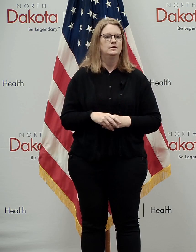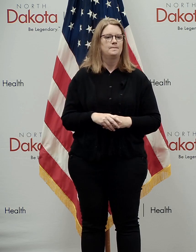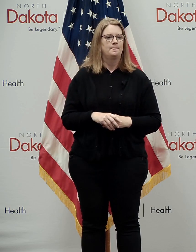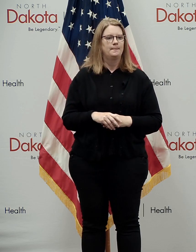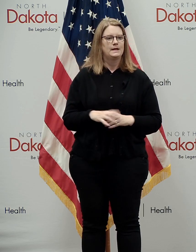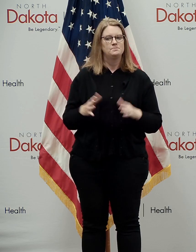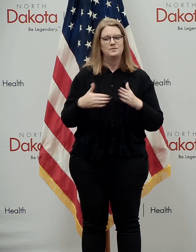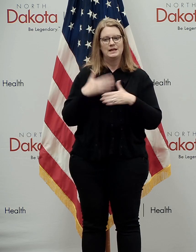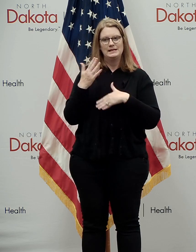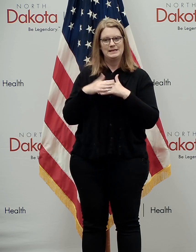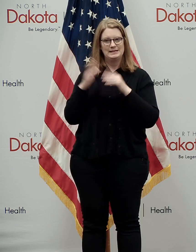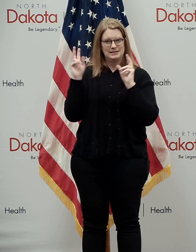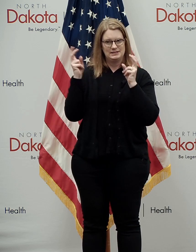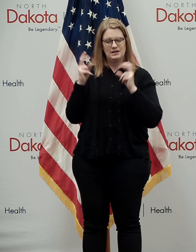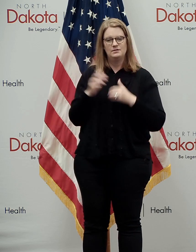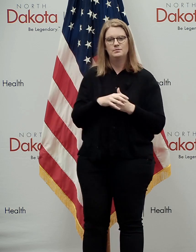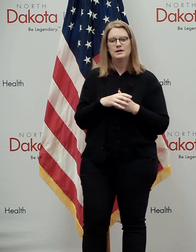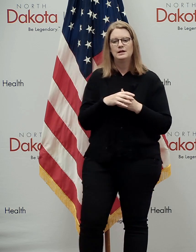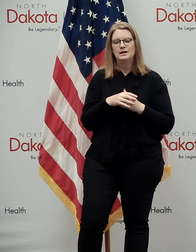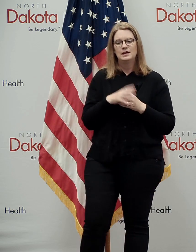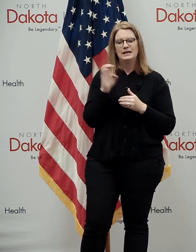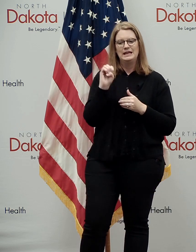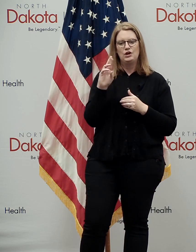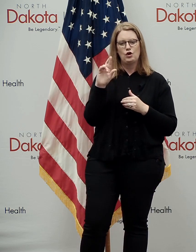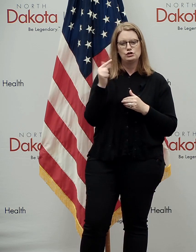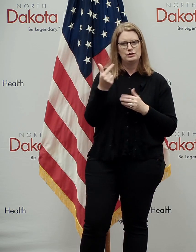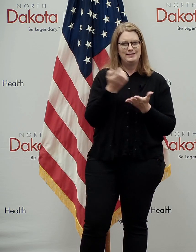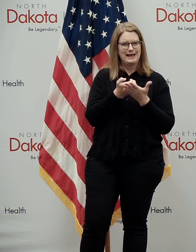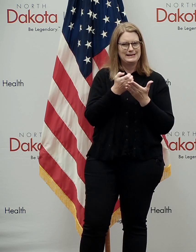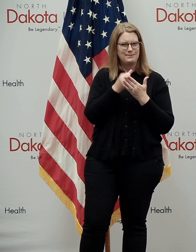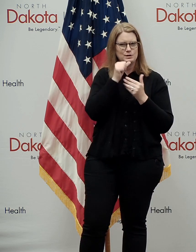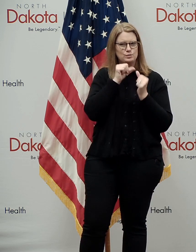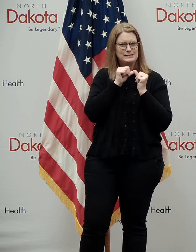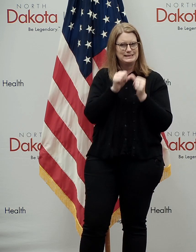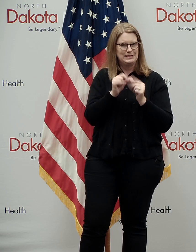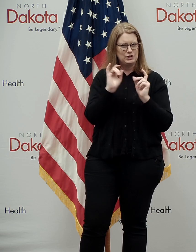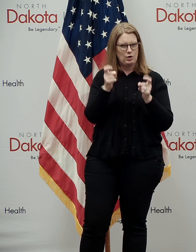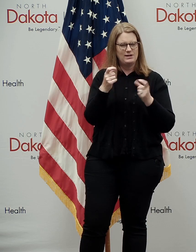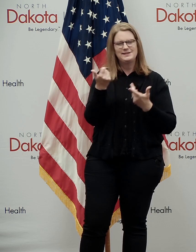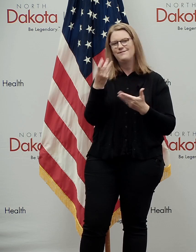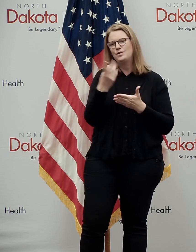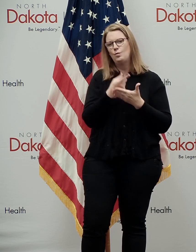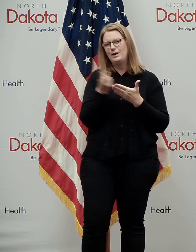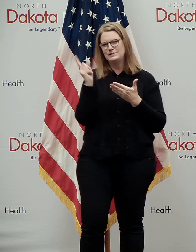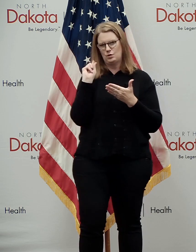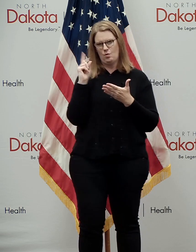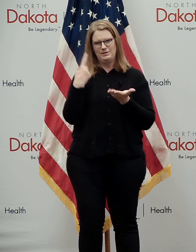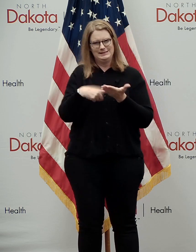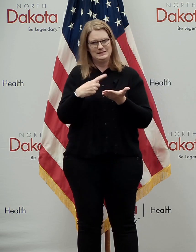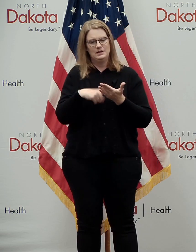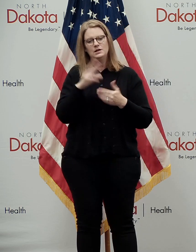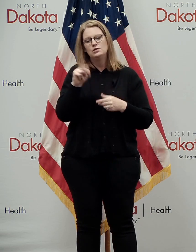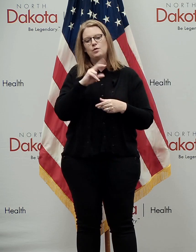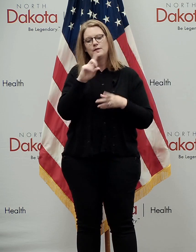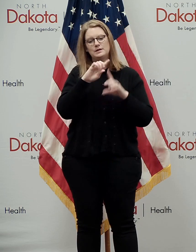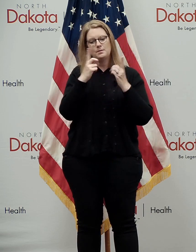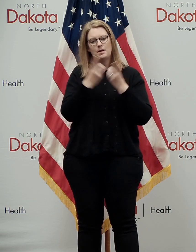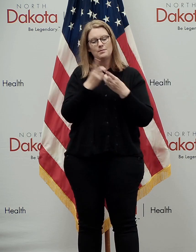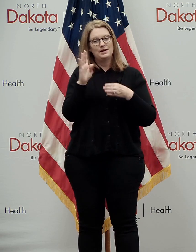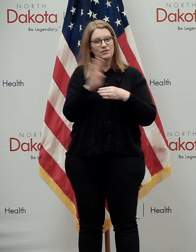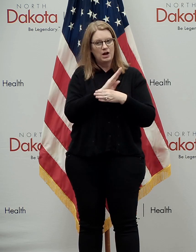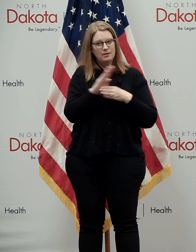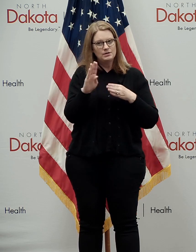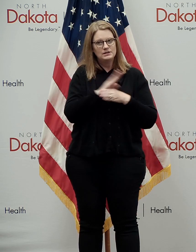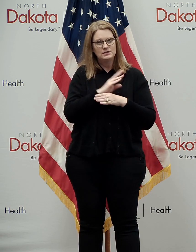on topic is economic resiliency grants. These were announced a couple weeks ago. North Dakota Department of Commerce is finalizing